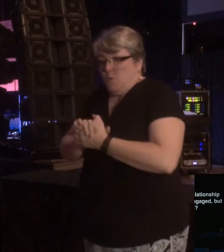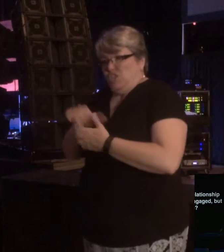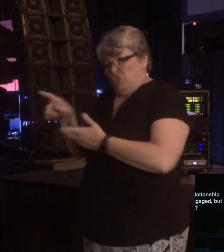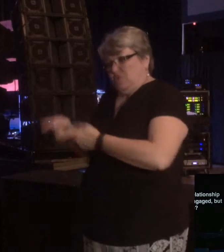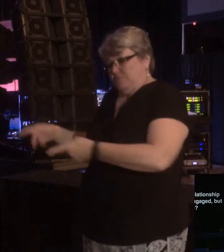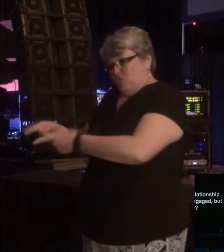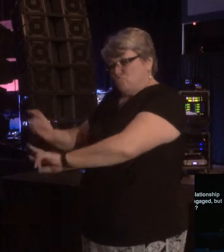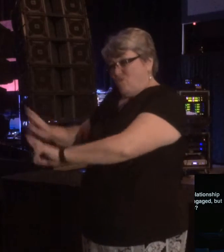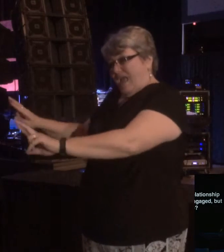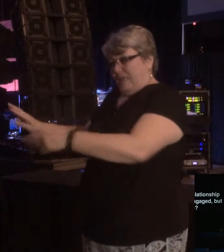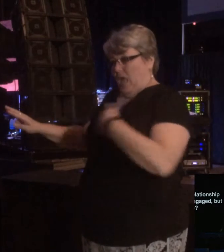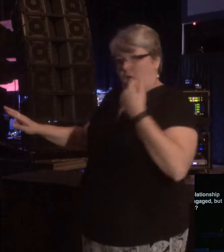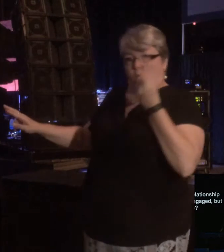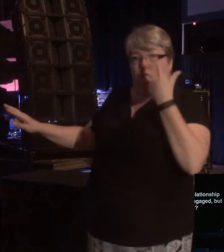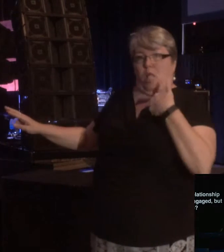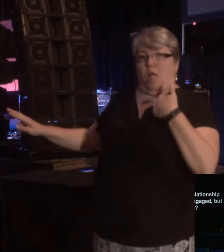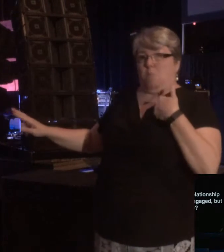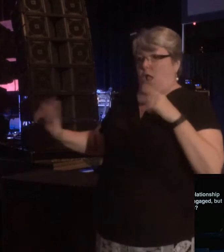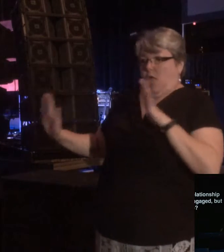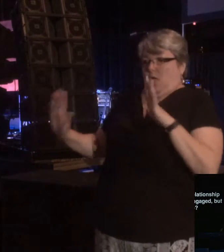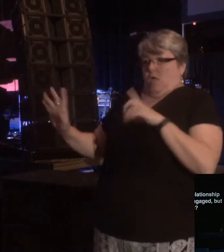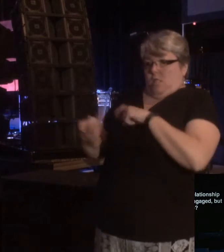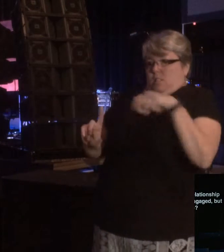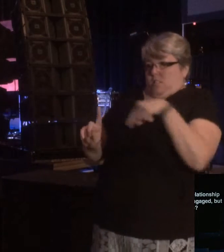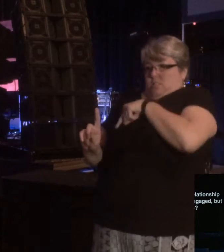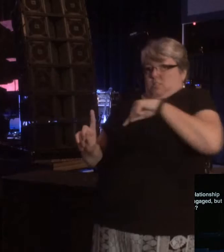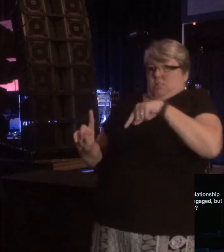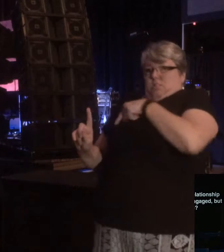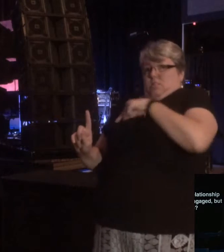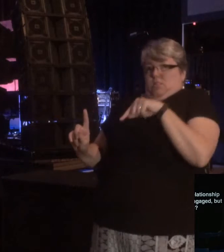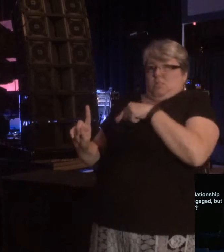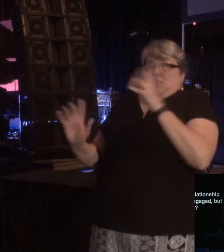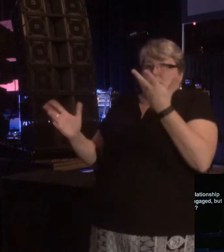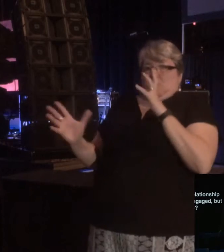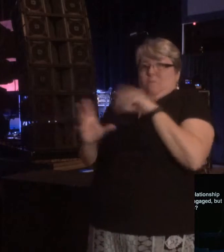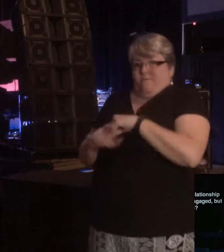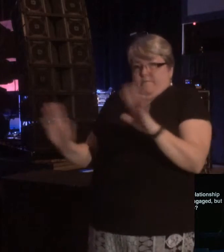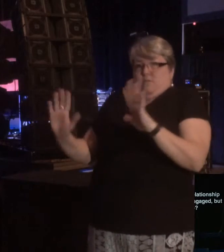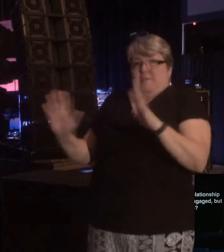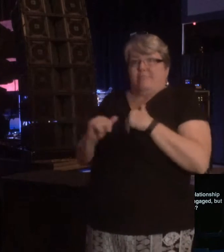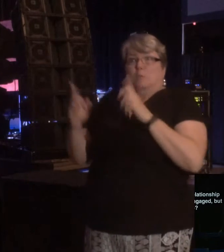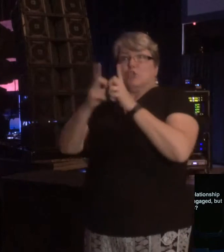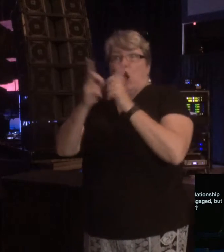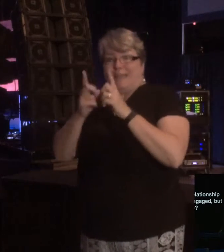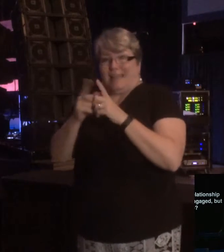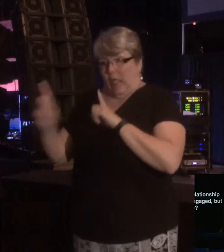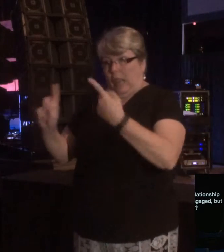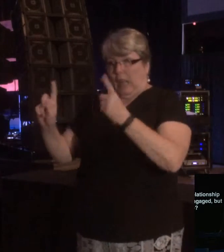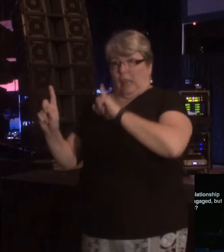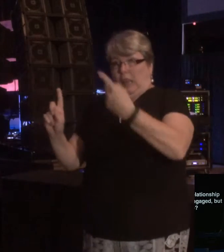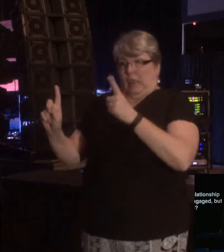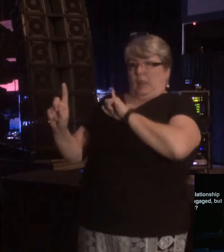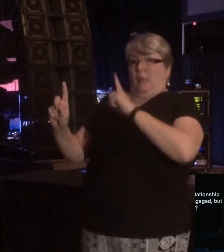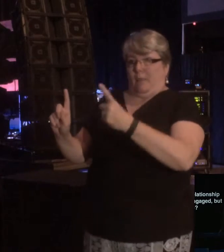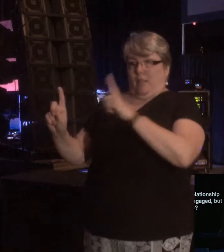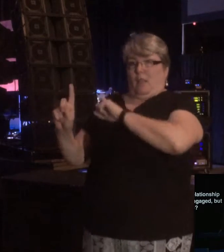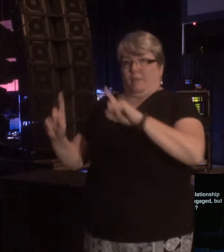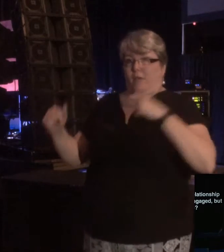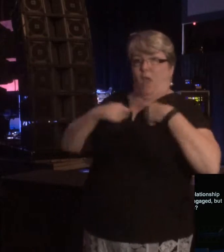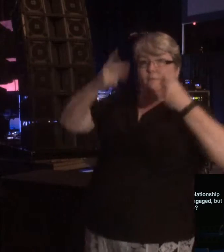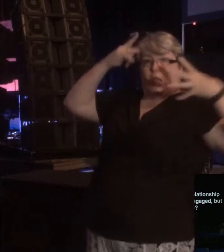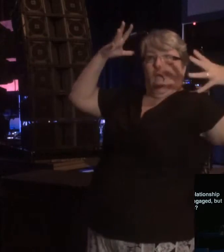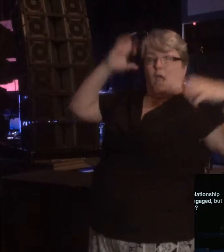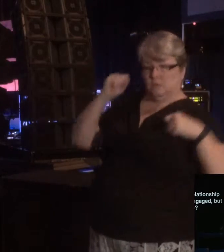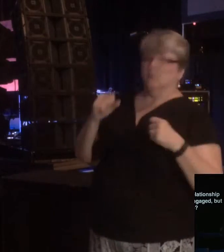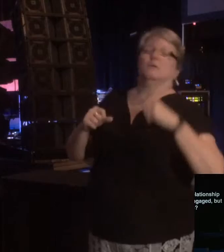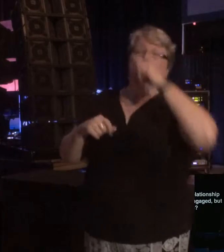so as I waited, I realized, okay, Ben loves Jesus. Ben has the Holy Spirit. Ben's pursuing